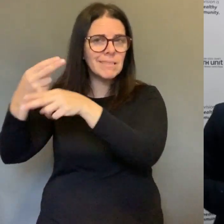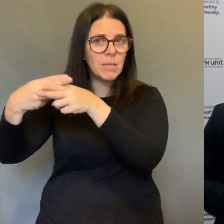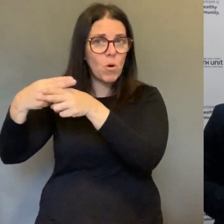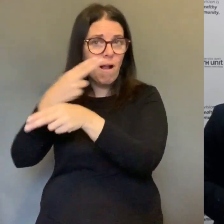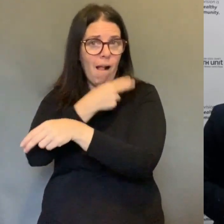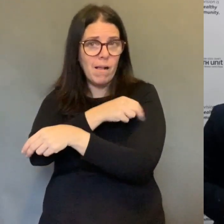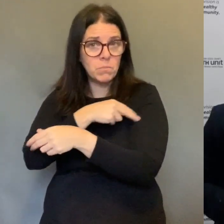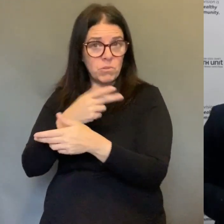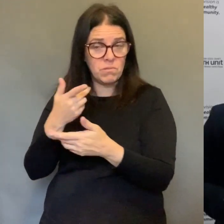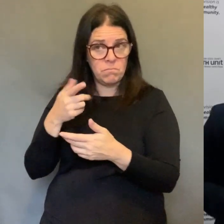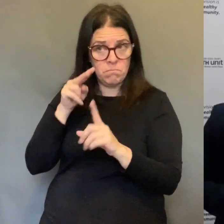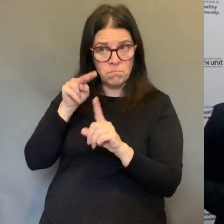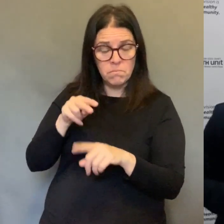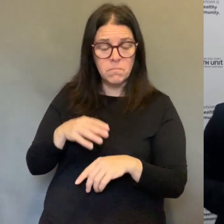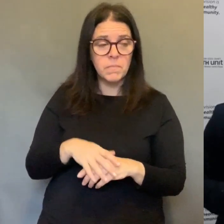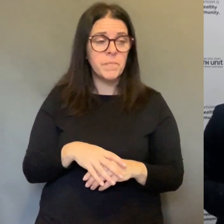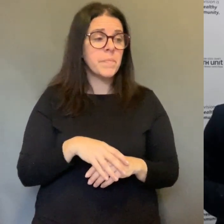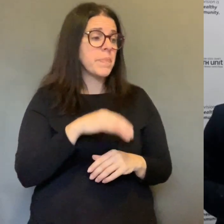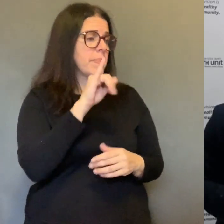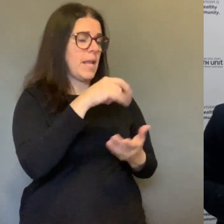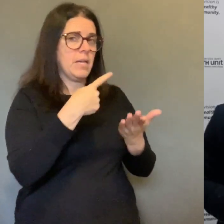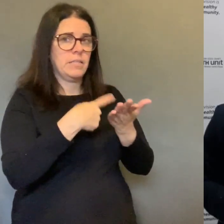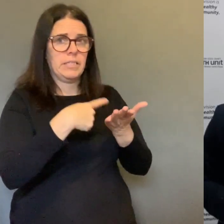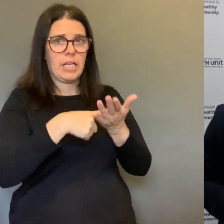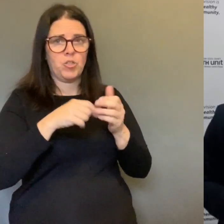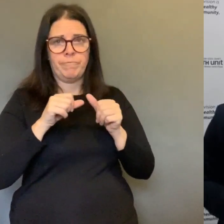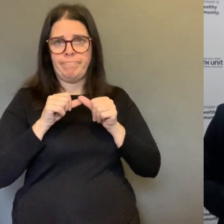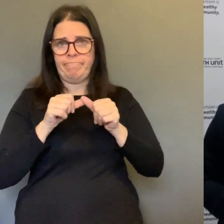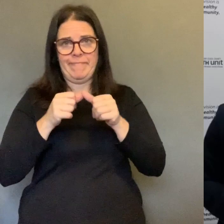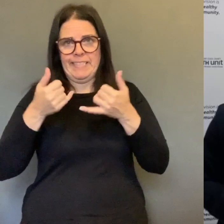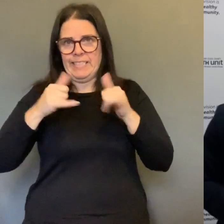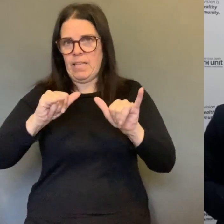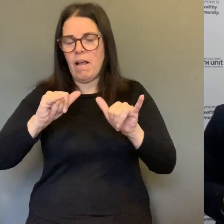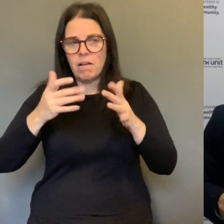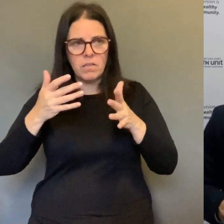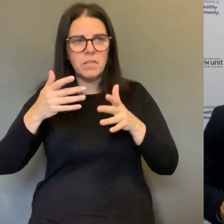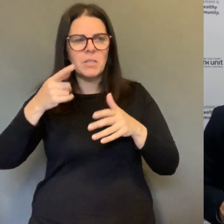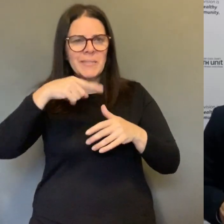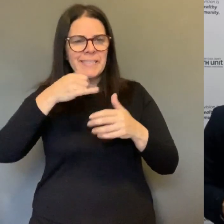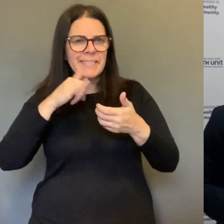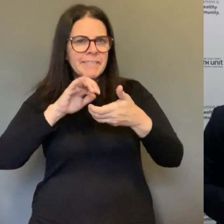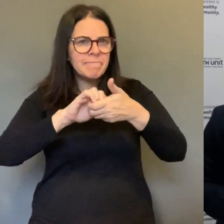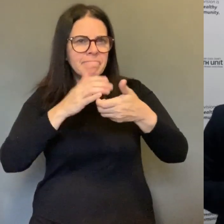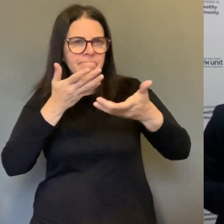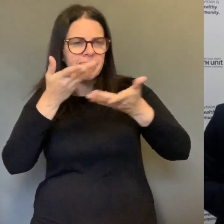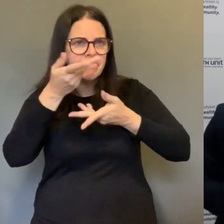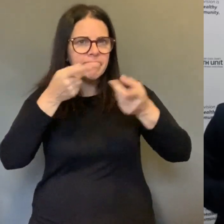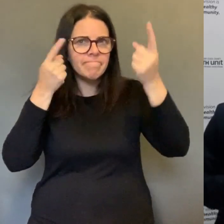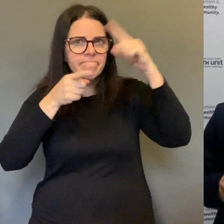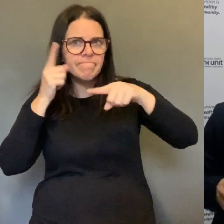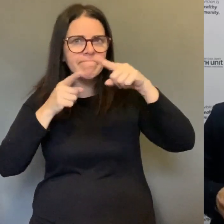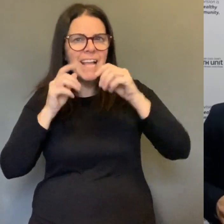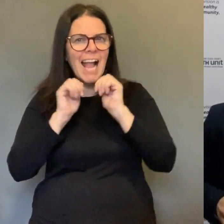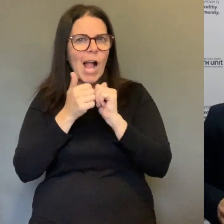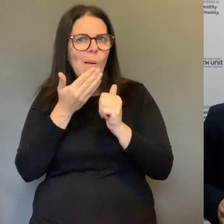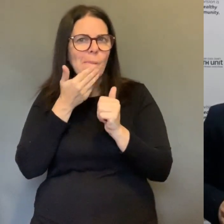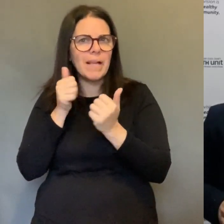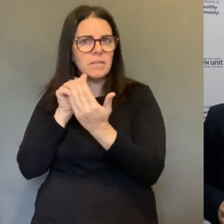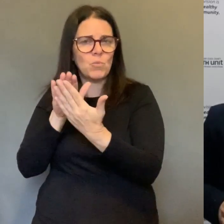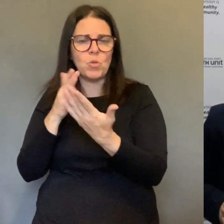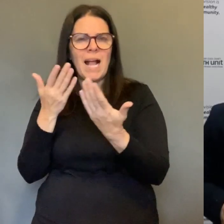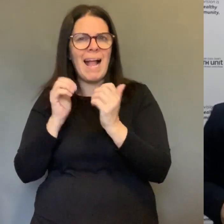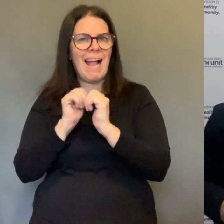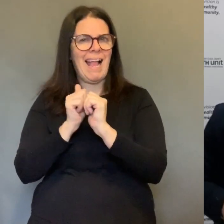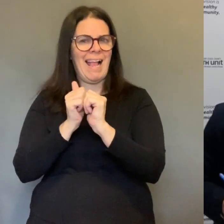these decisions, none of these decisions are risk-free. There is a risk to move these patients. There is a risk to keep these patients at the same